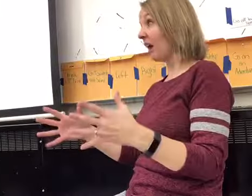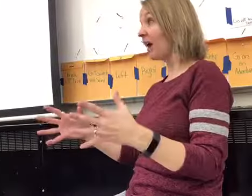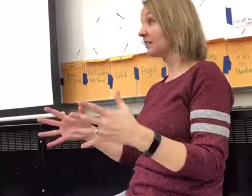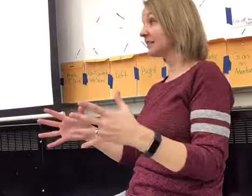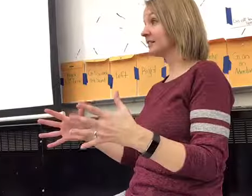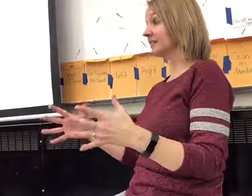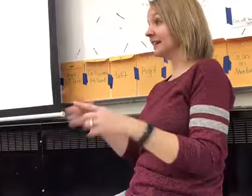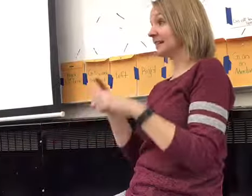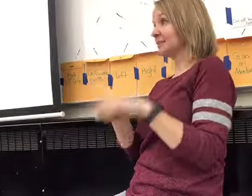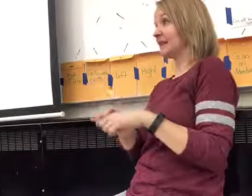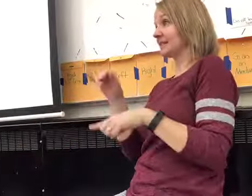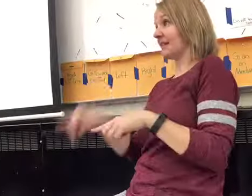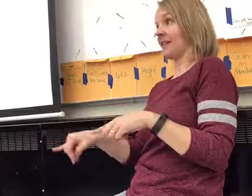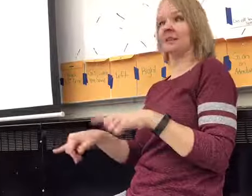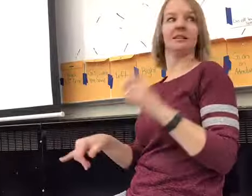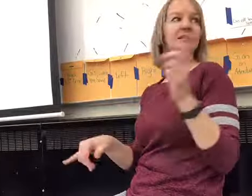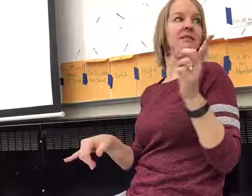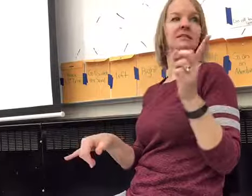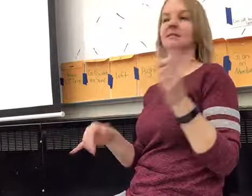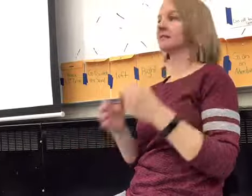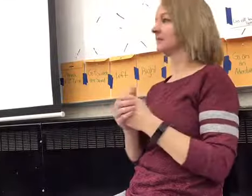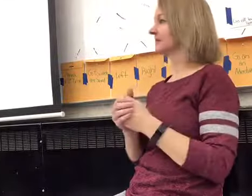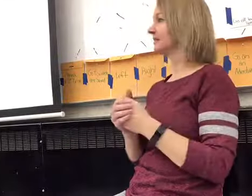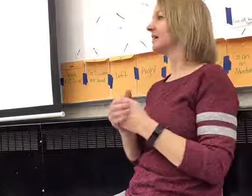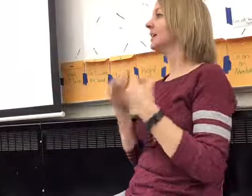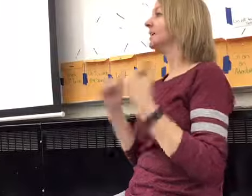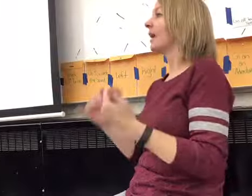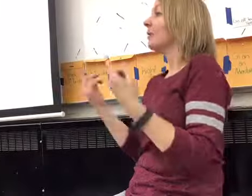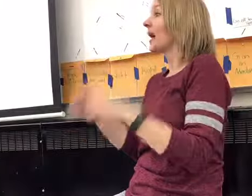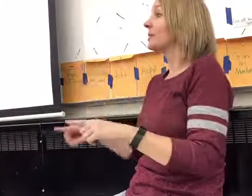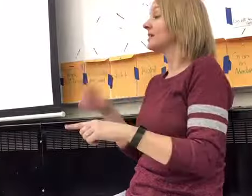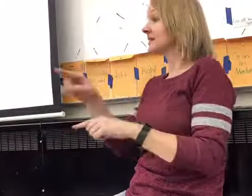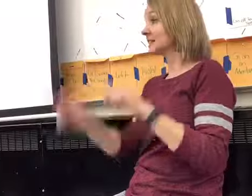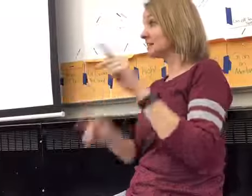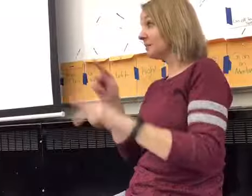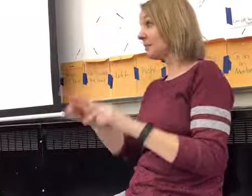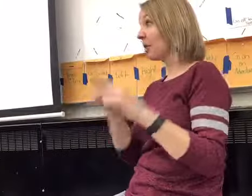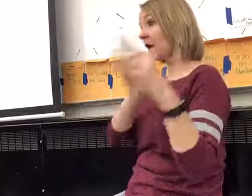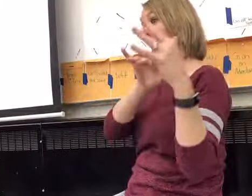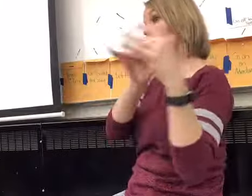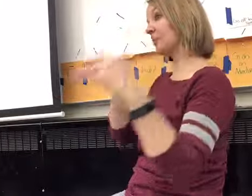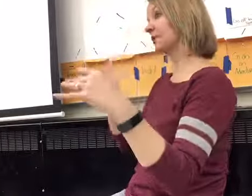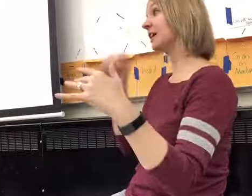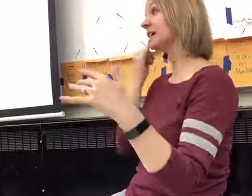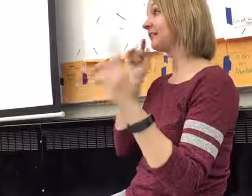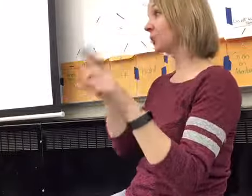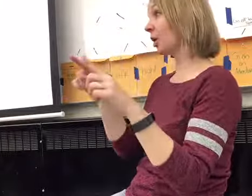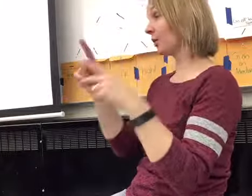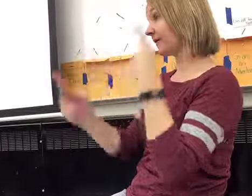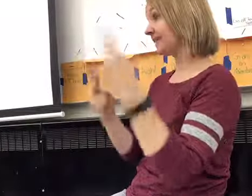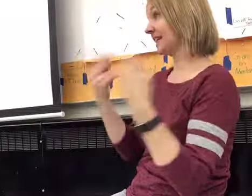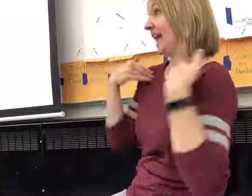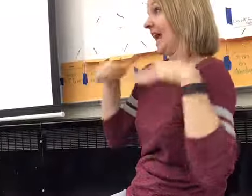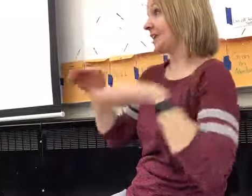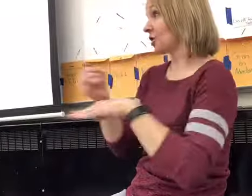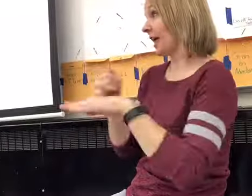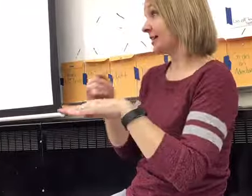this. Jacob. Now what happens is that these people come over, and if you go to visit Angel Island, you're going to be very disappointed. And the